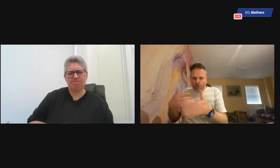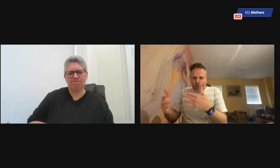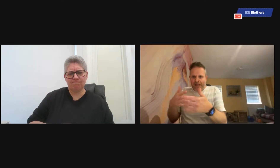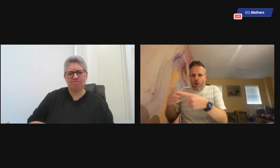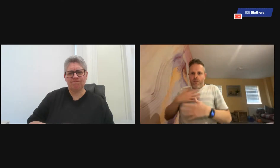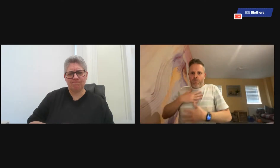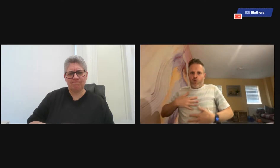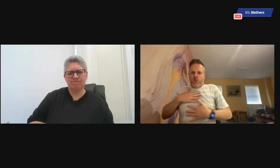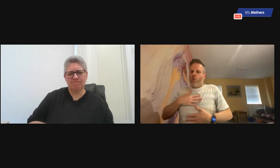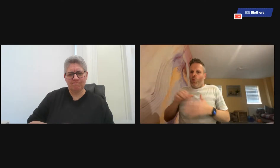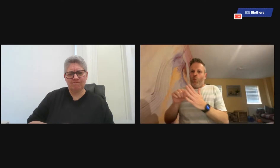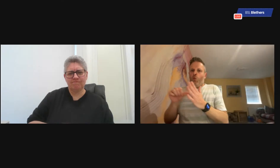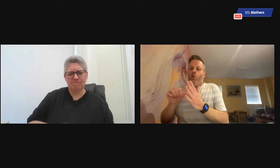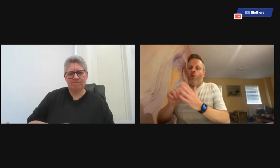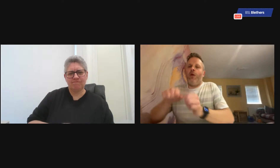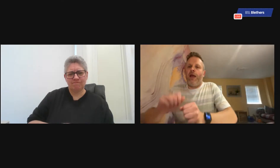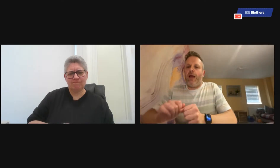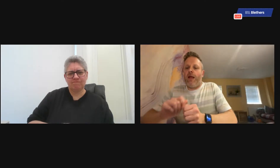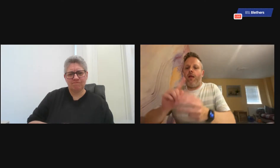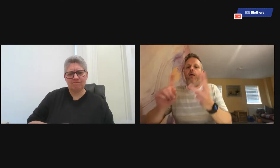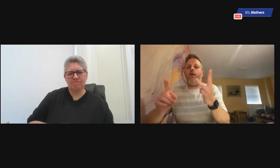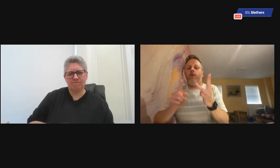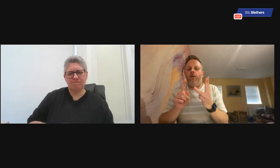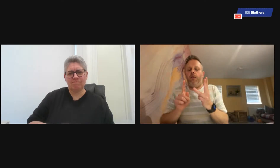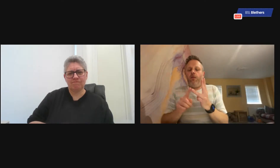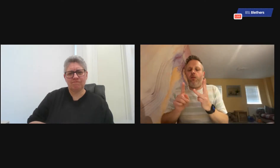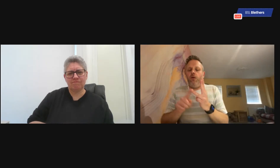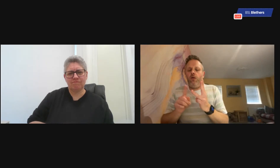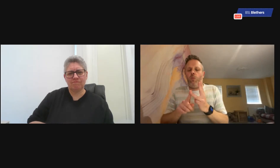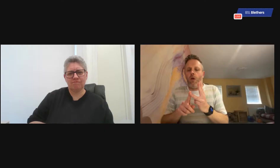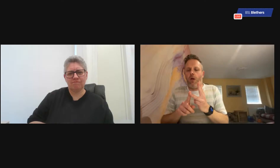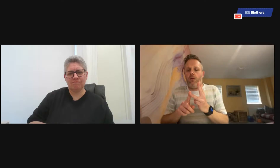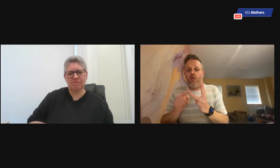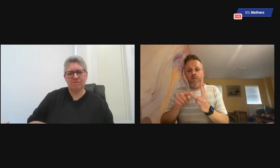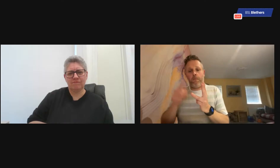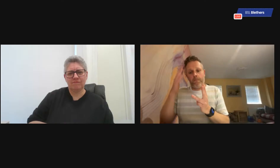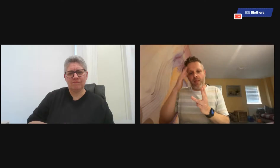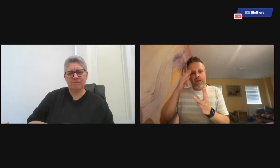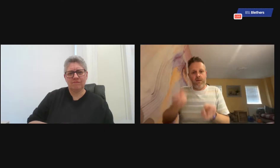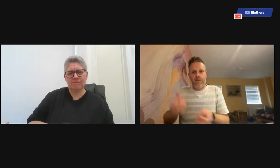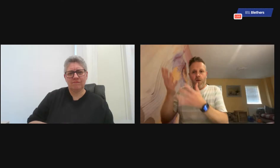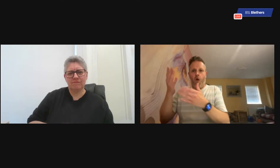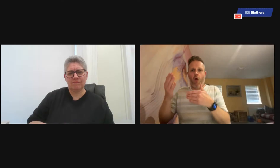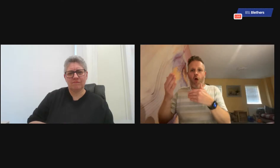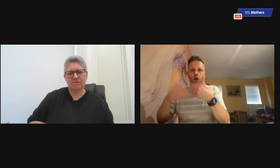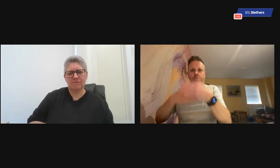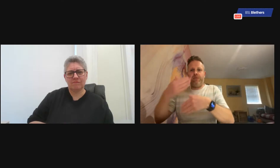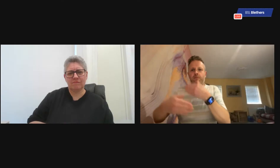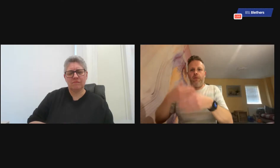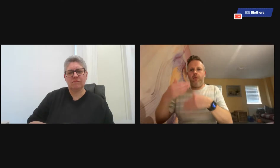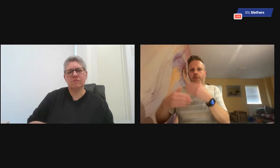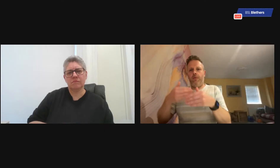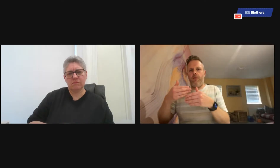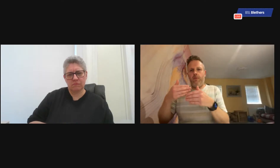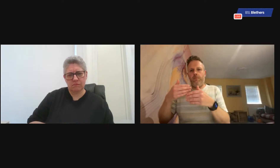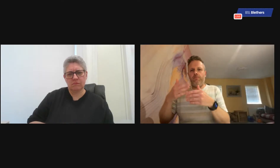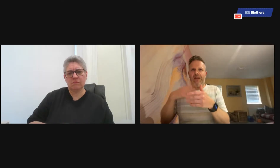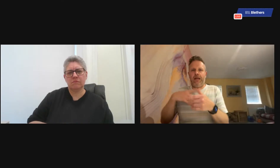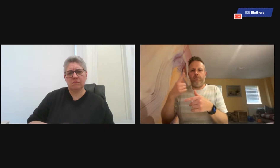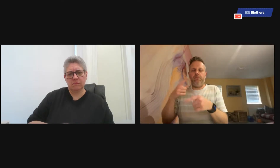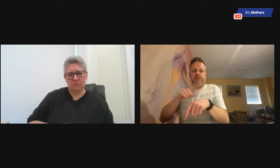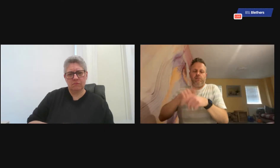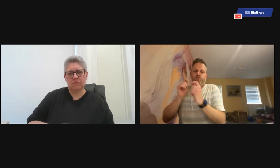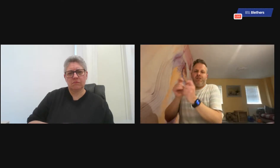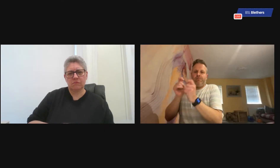So they were taken away from the family, sadly. So it was very emotional. The third child, the mother went